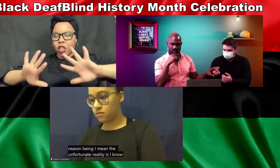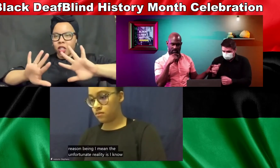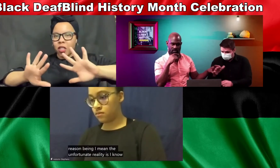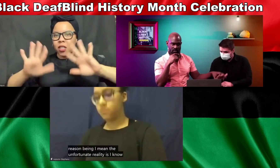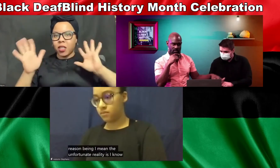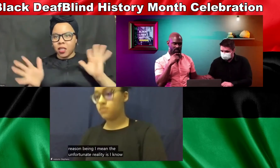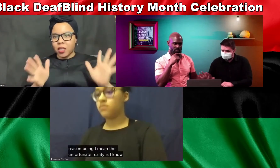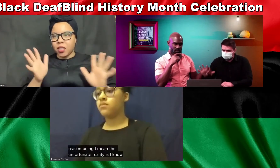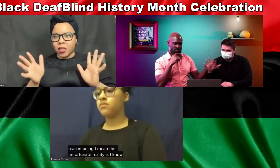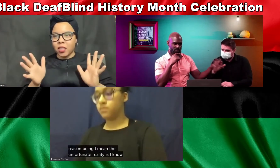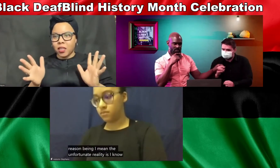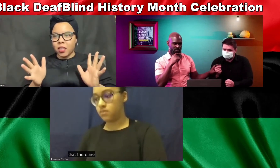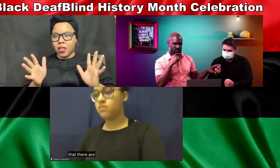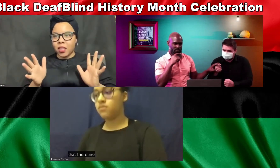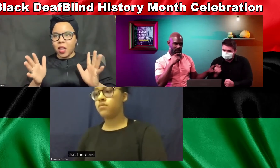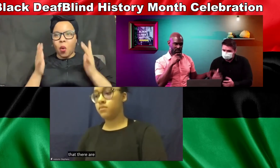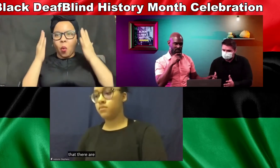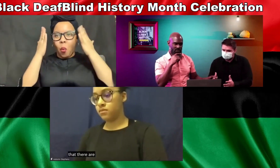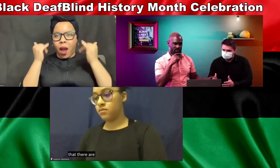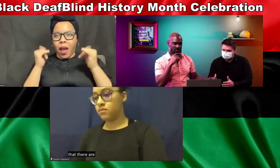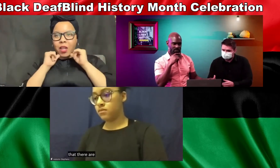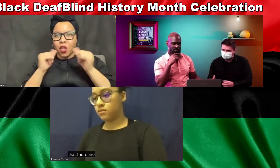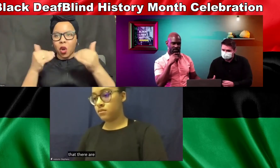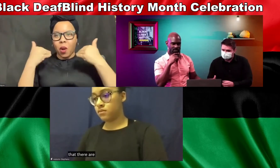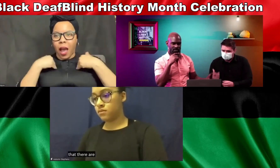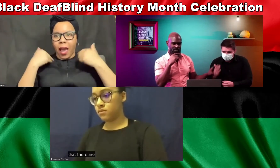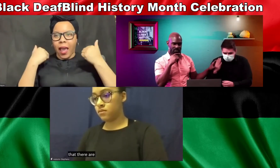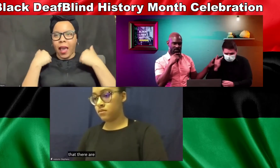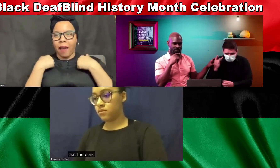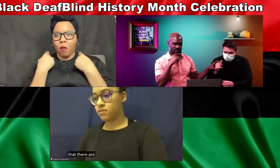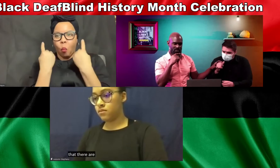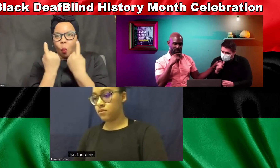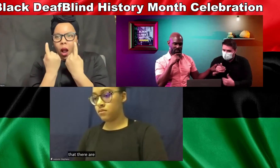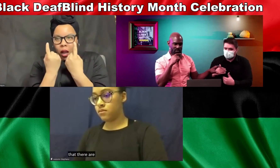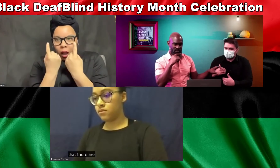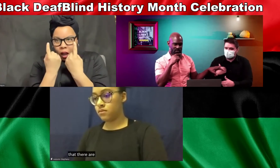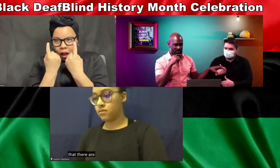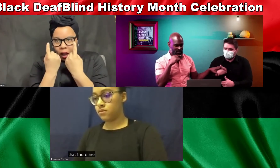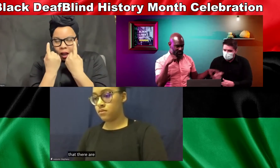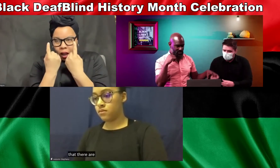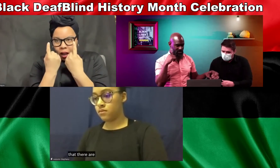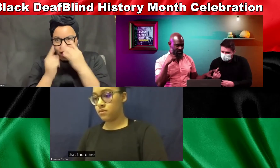Black interpreters out there. I know that they exist.